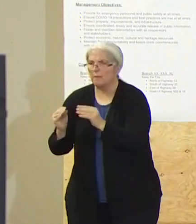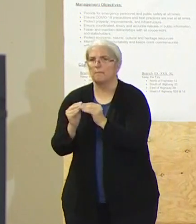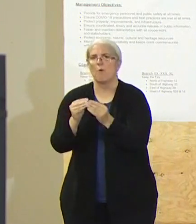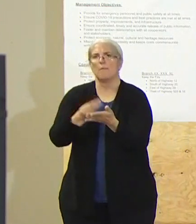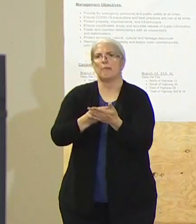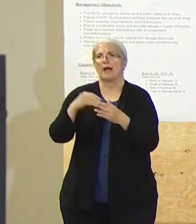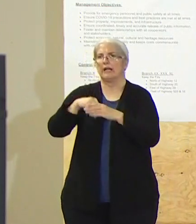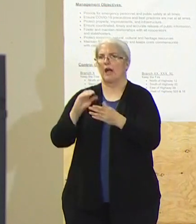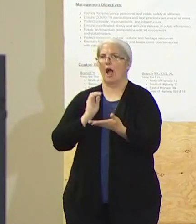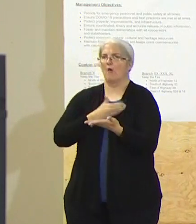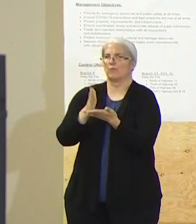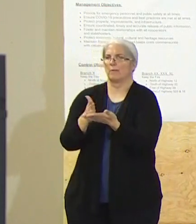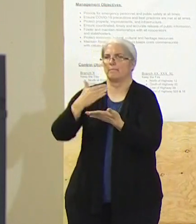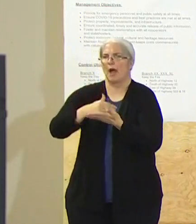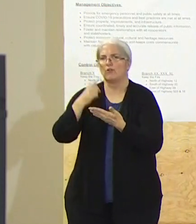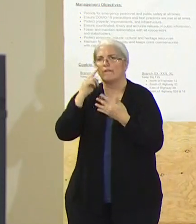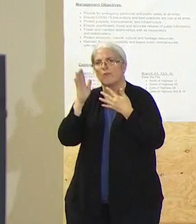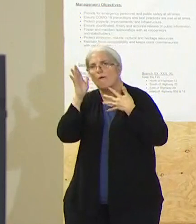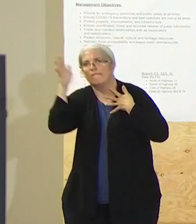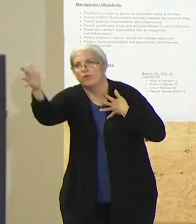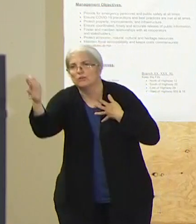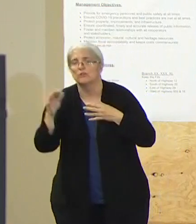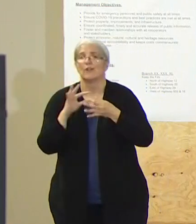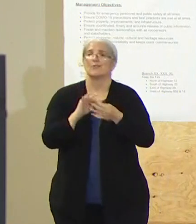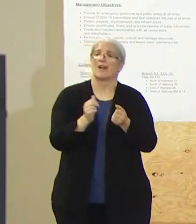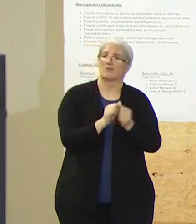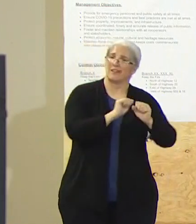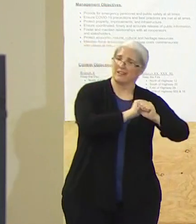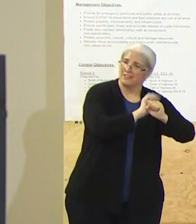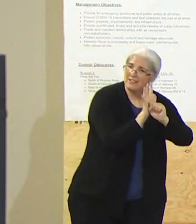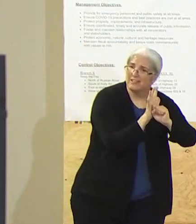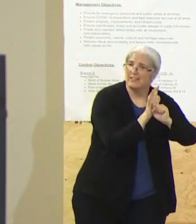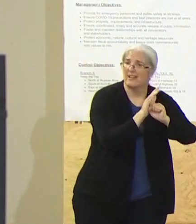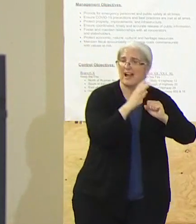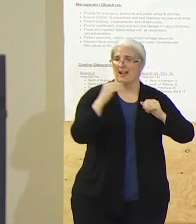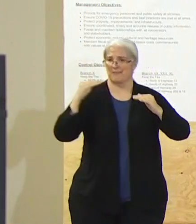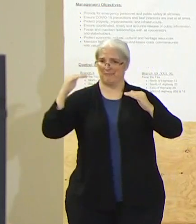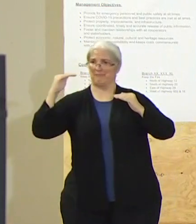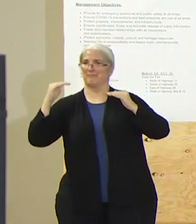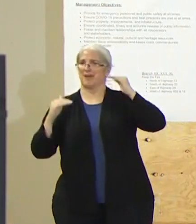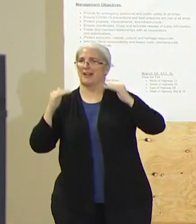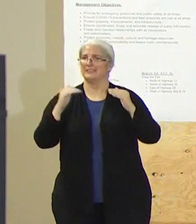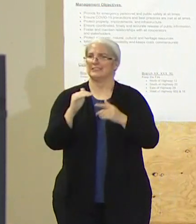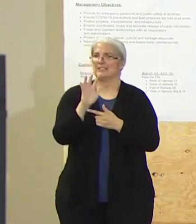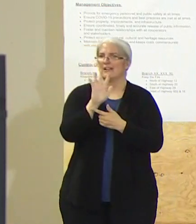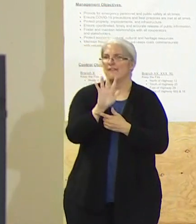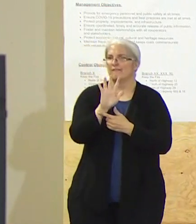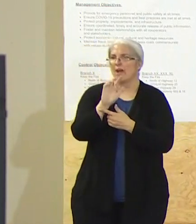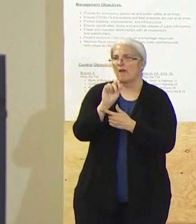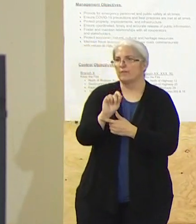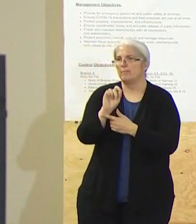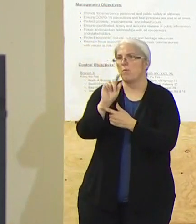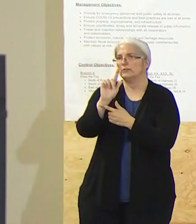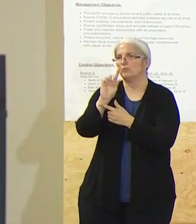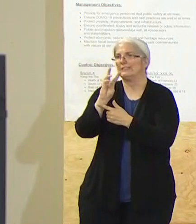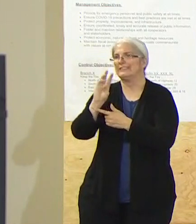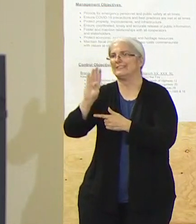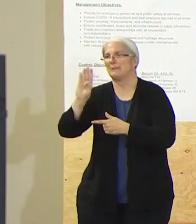this pandemic. Despite balancing a $54.3 billion budget shortfall, we increased